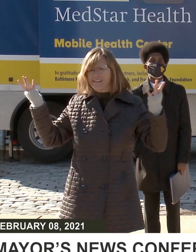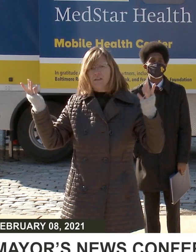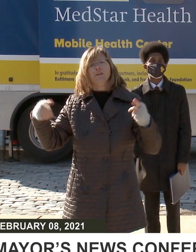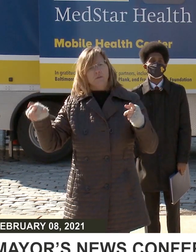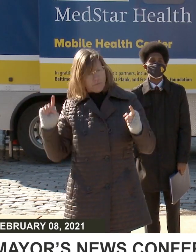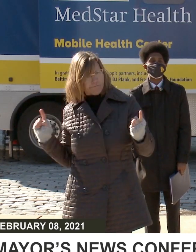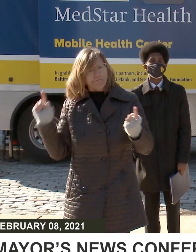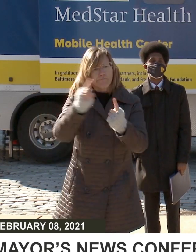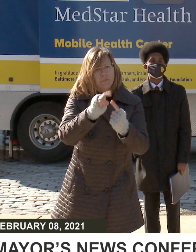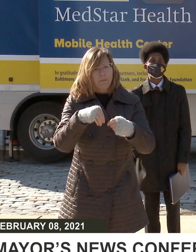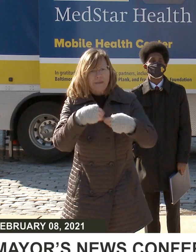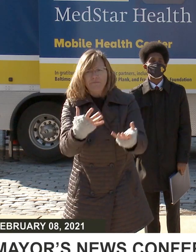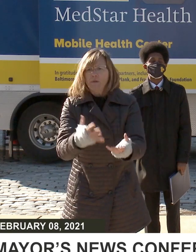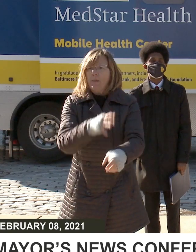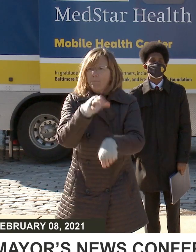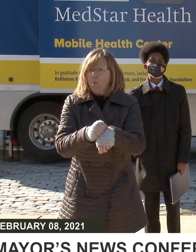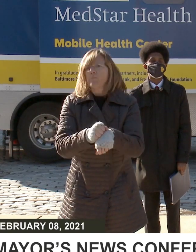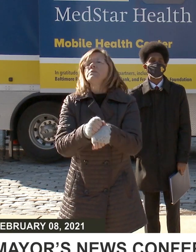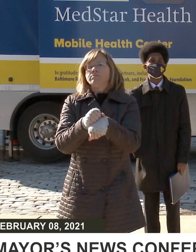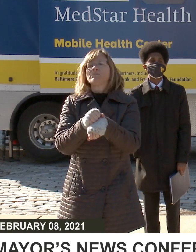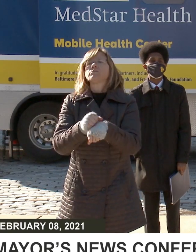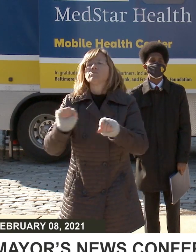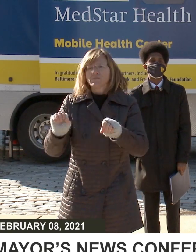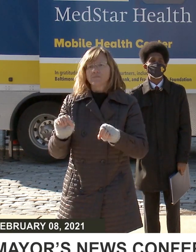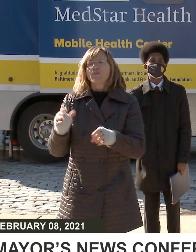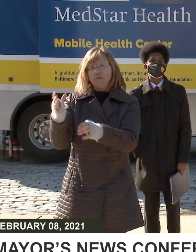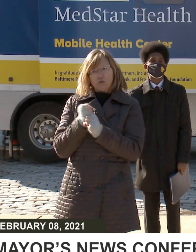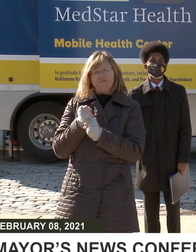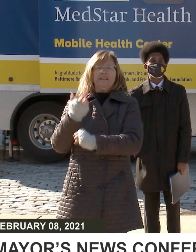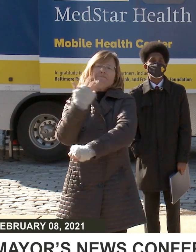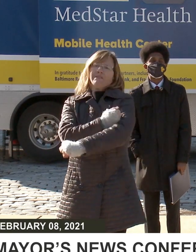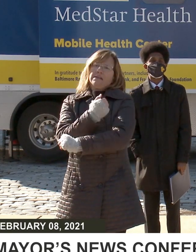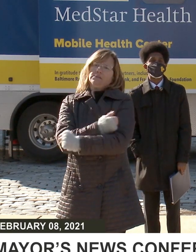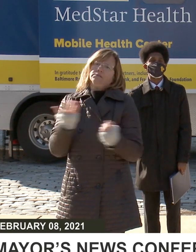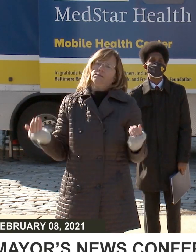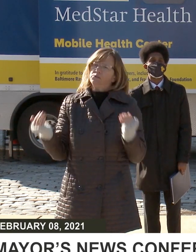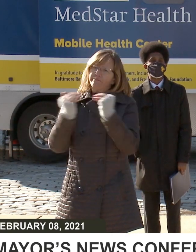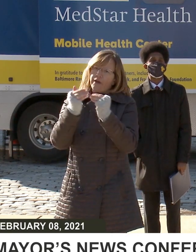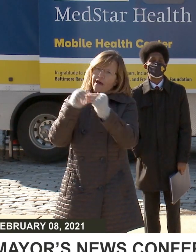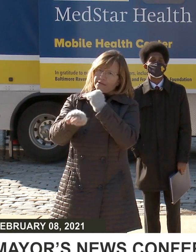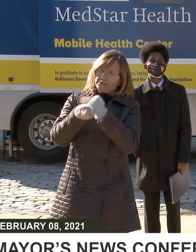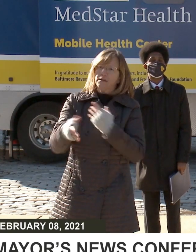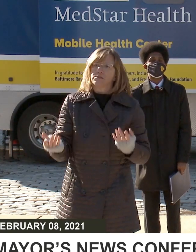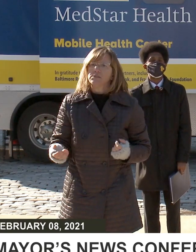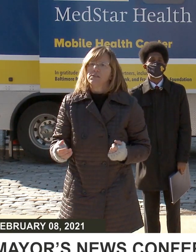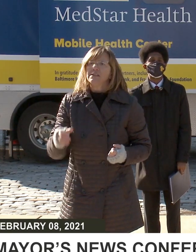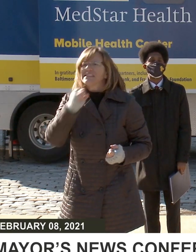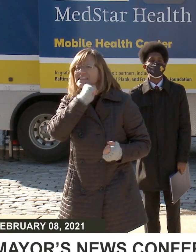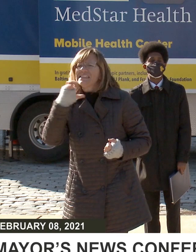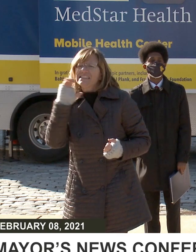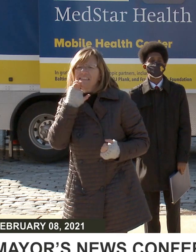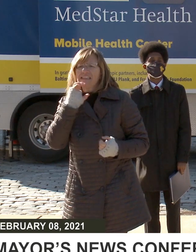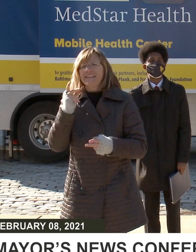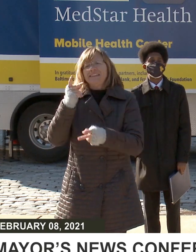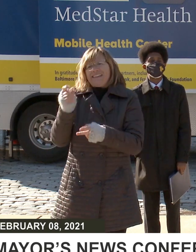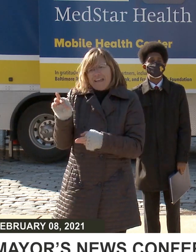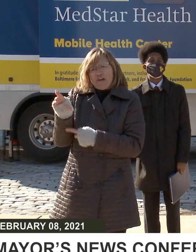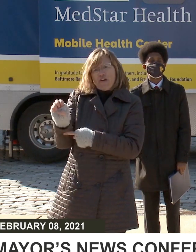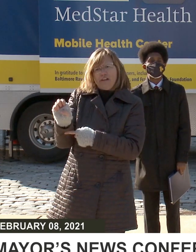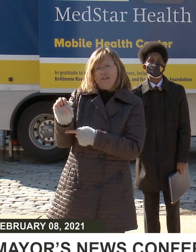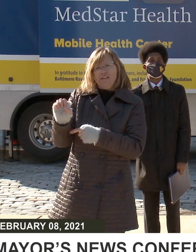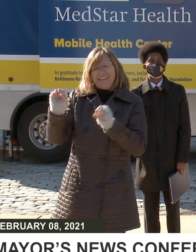still receive their vaccines. Today, we hope that some of our older residents and their concerned caretakers can begin to feel some sense of